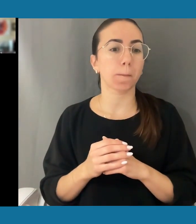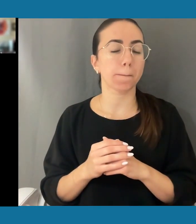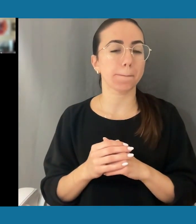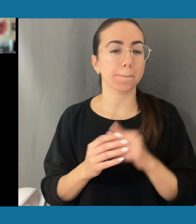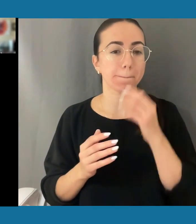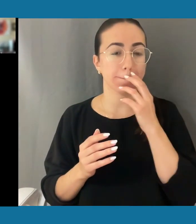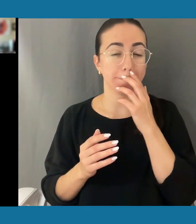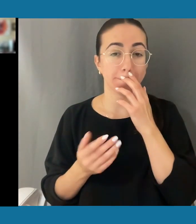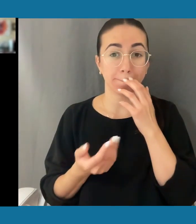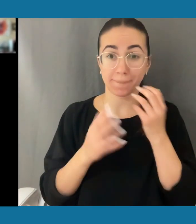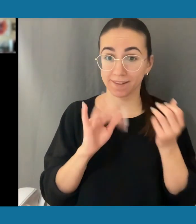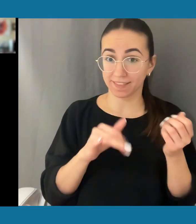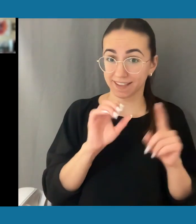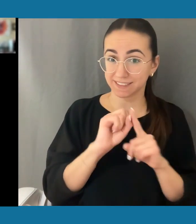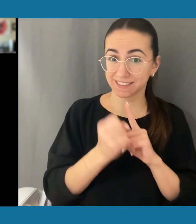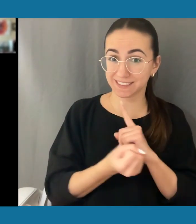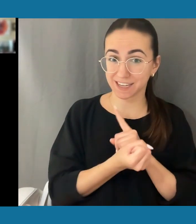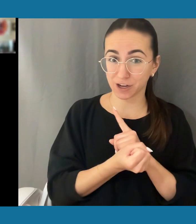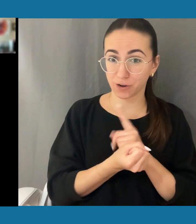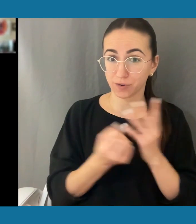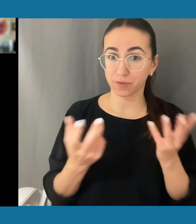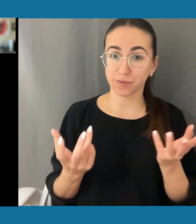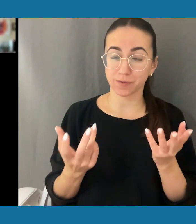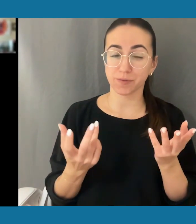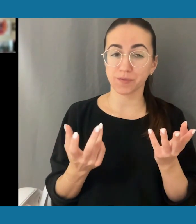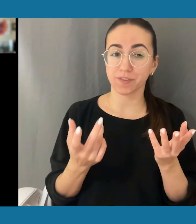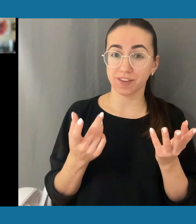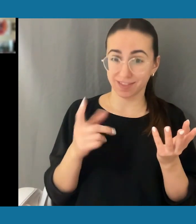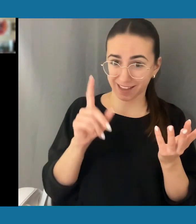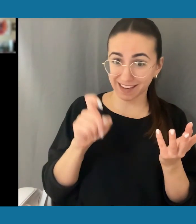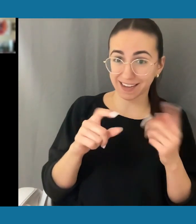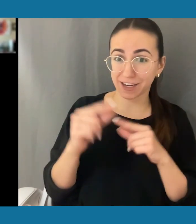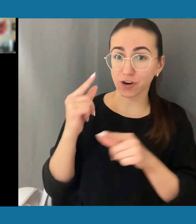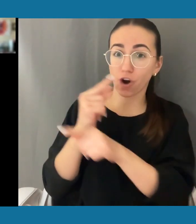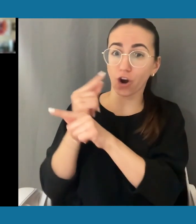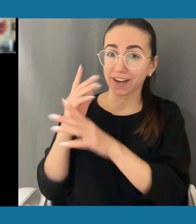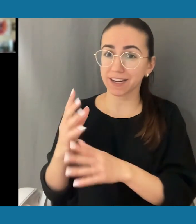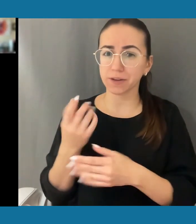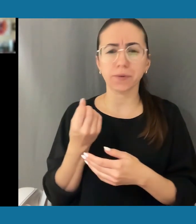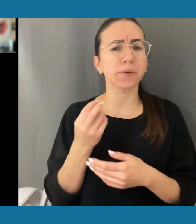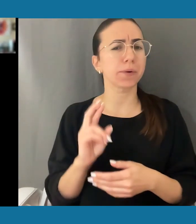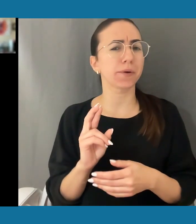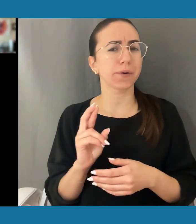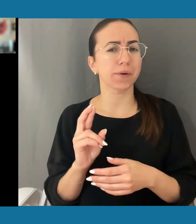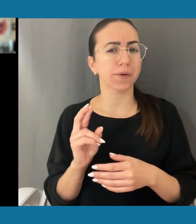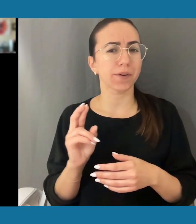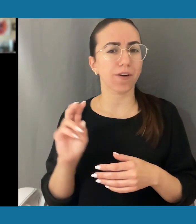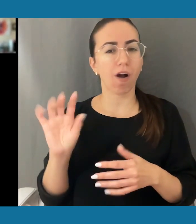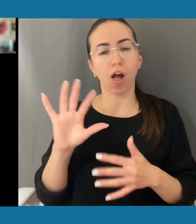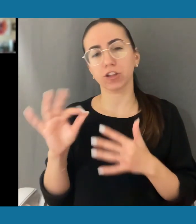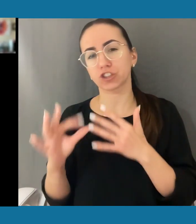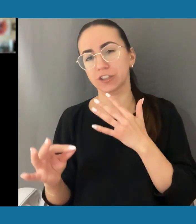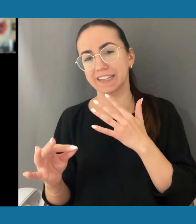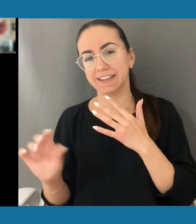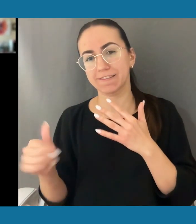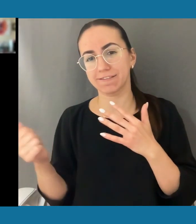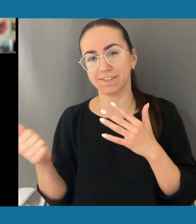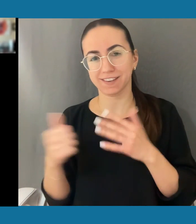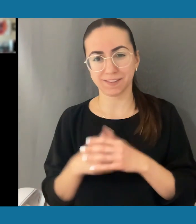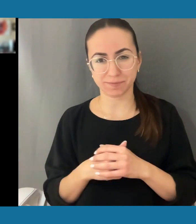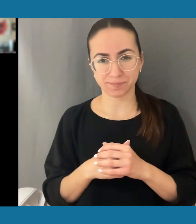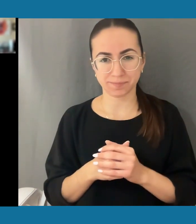So is this a scenario where they do need a guardianship, or would an alternative